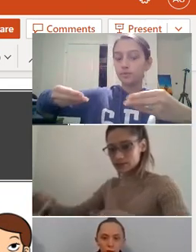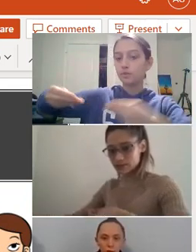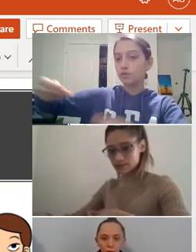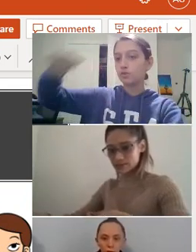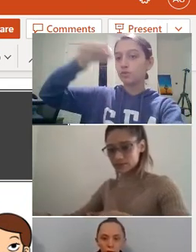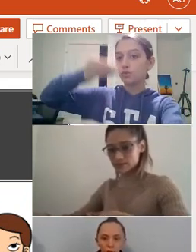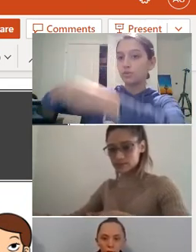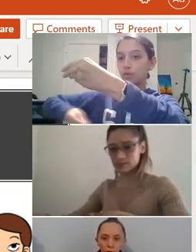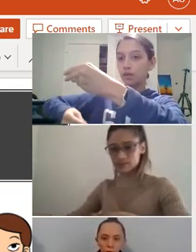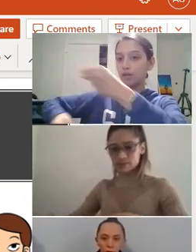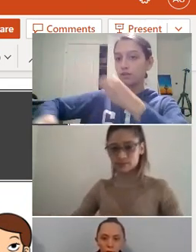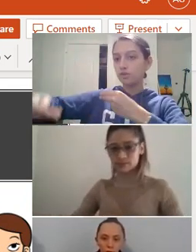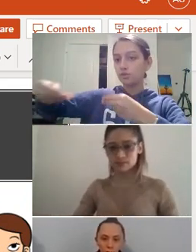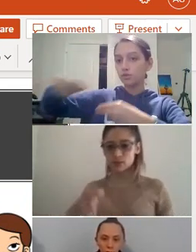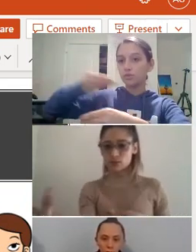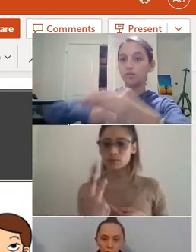Trade.